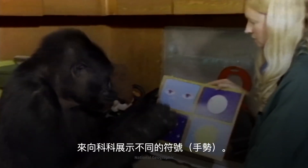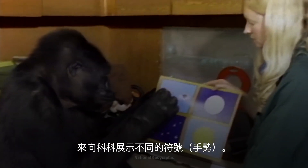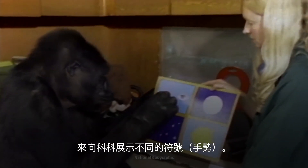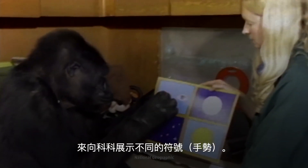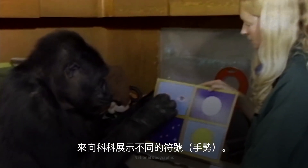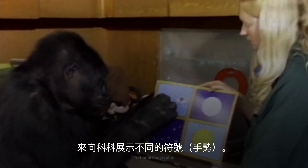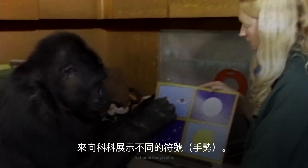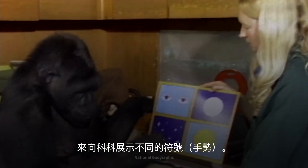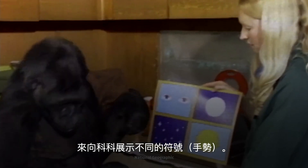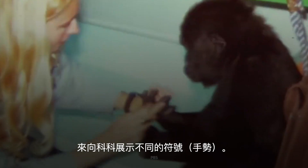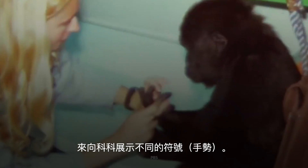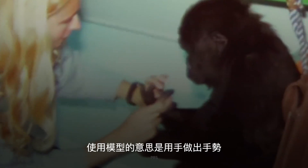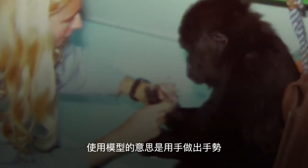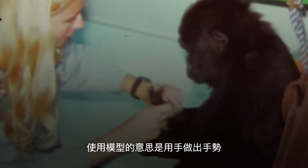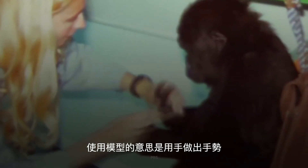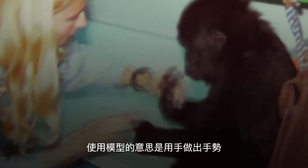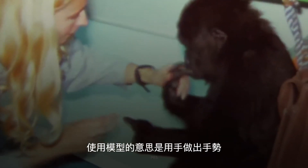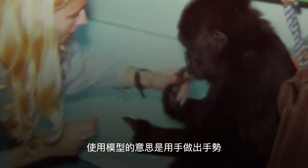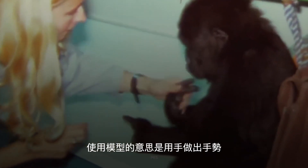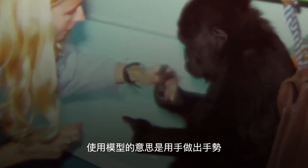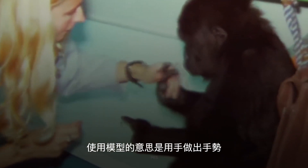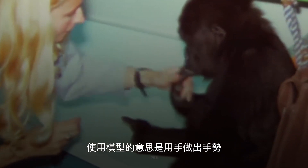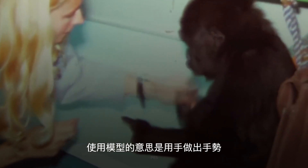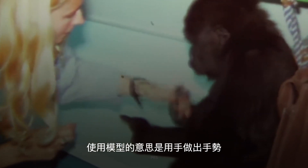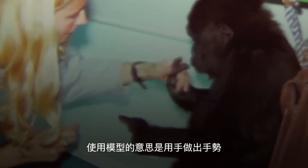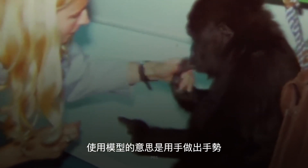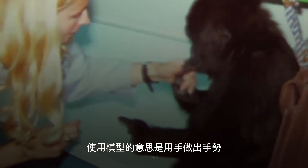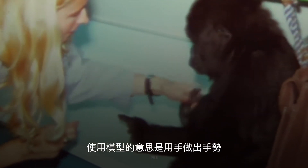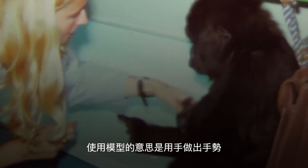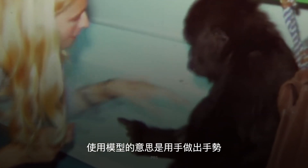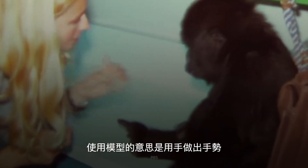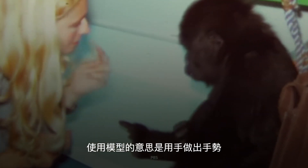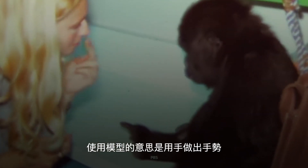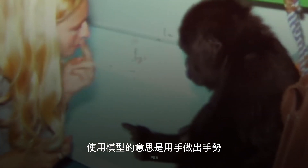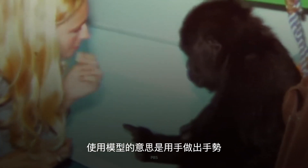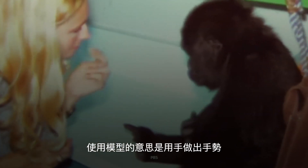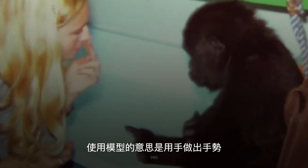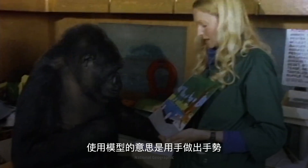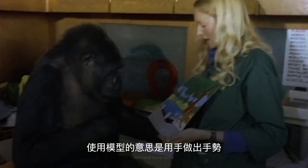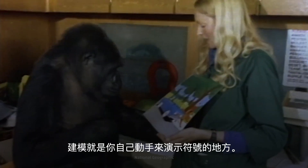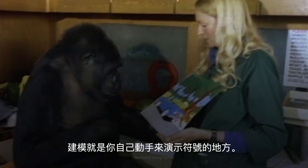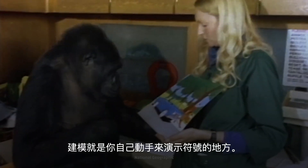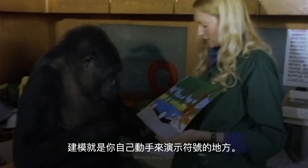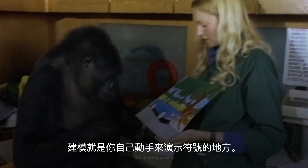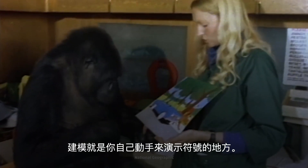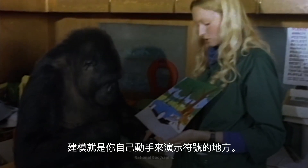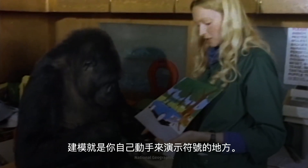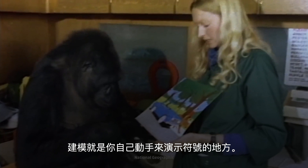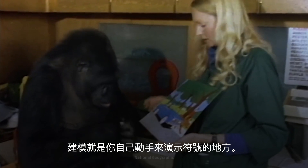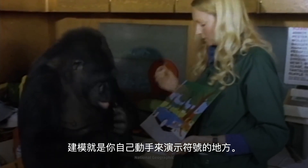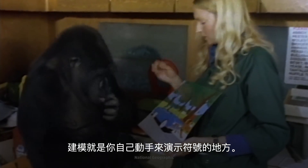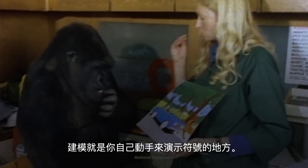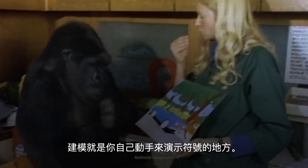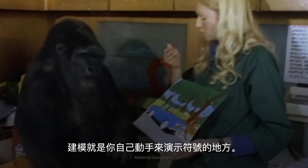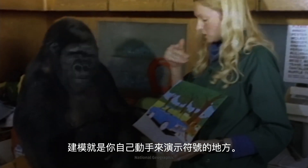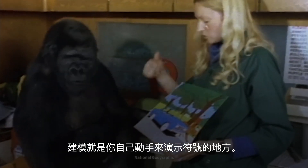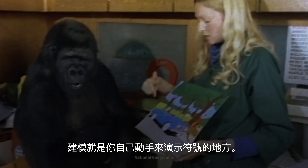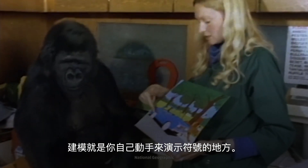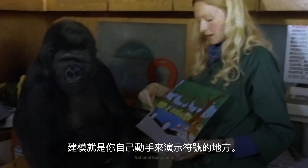different signs. Molding is where you shape someone's hands to make the sign, and modeling is where you illustrate the sign by doing